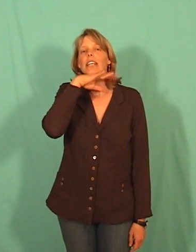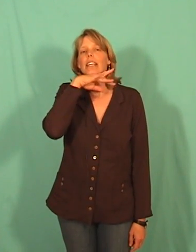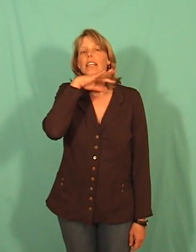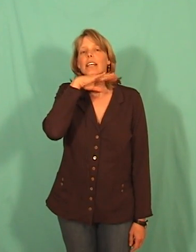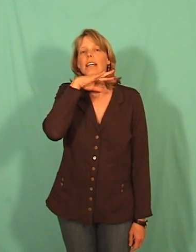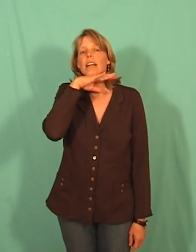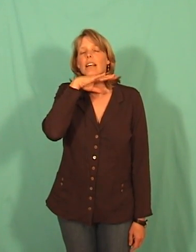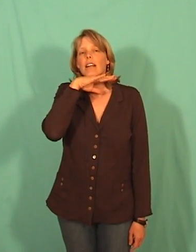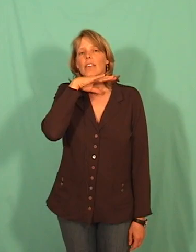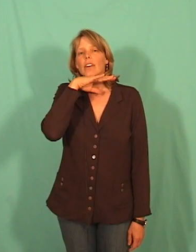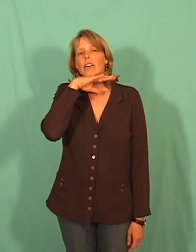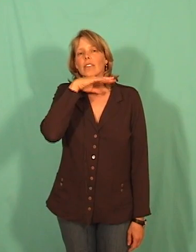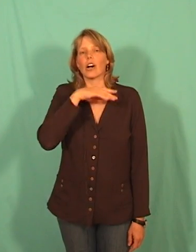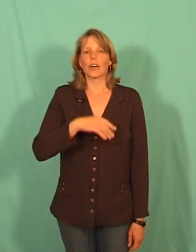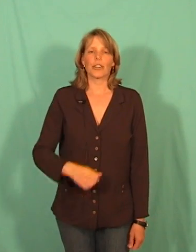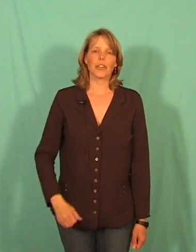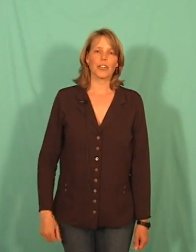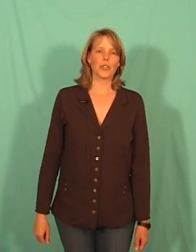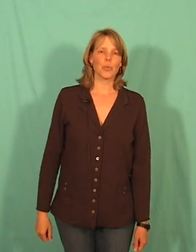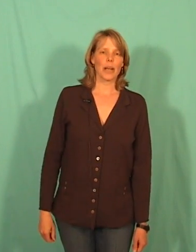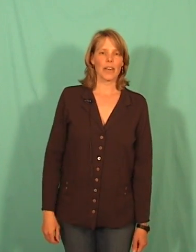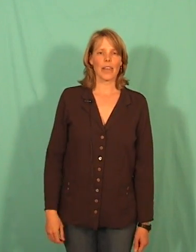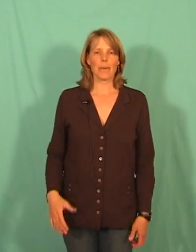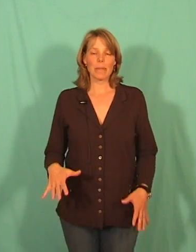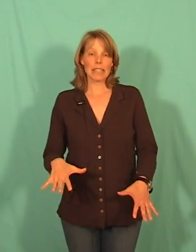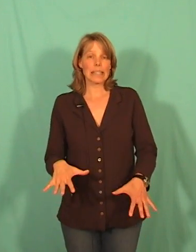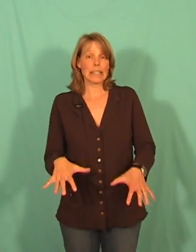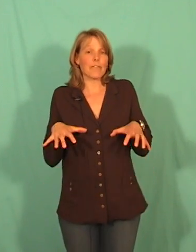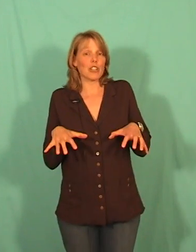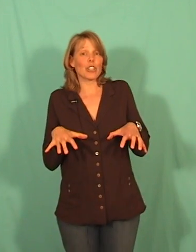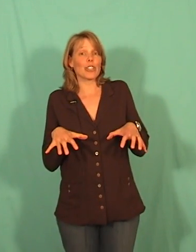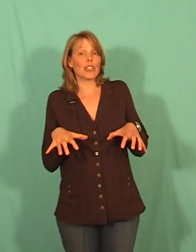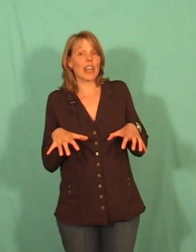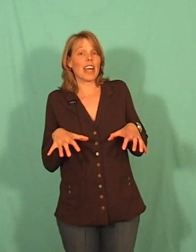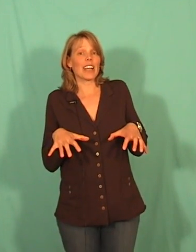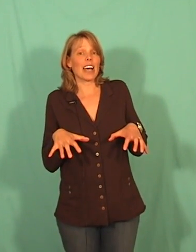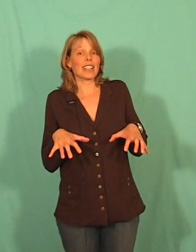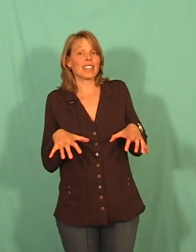dirty. The longer you wear them, the stiffer they get.